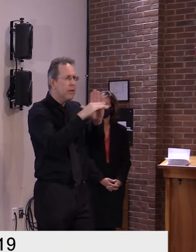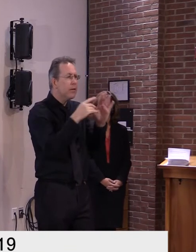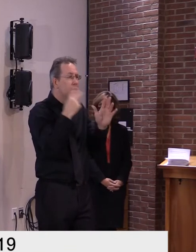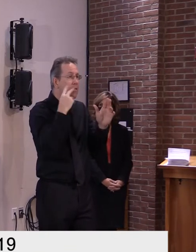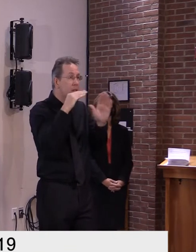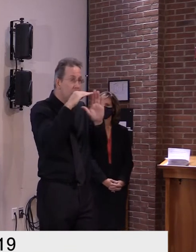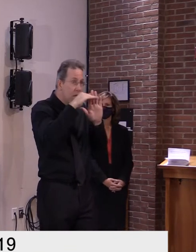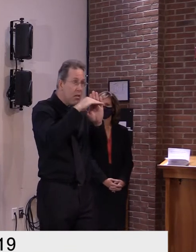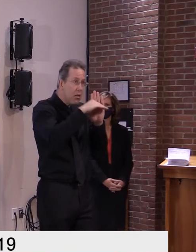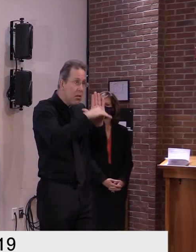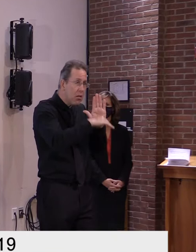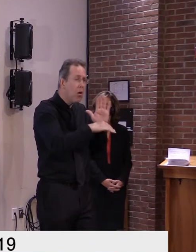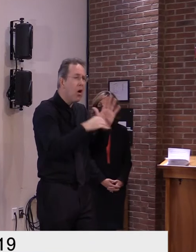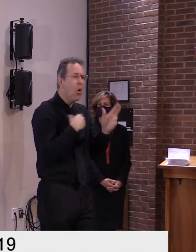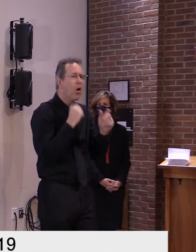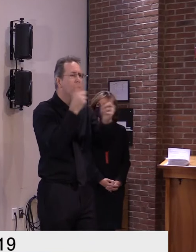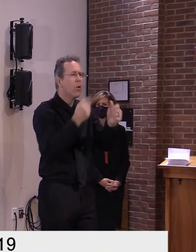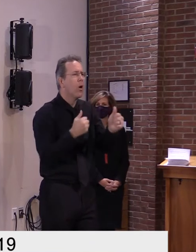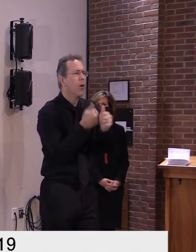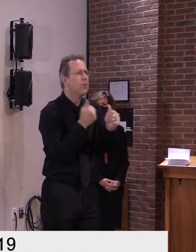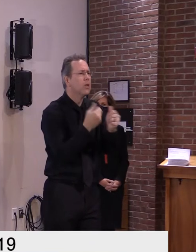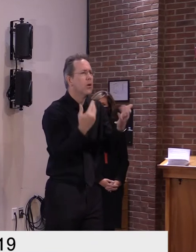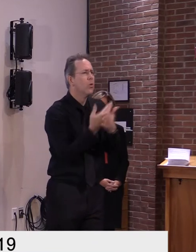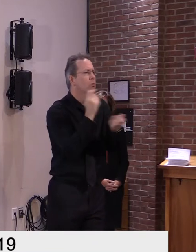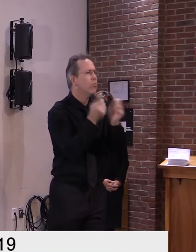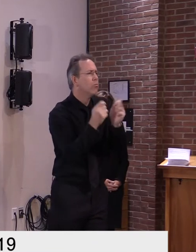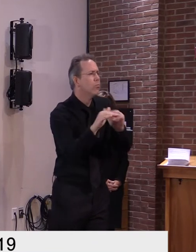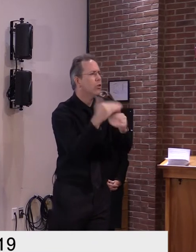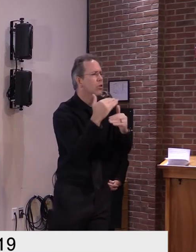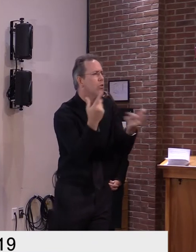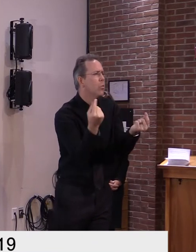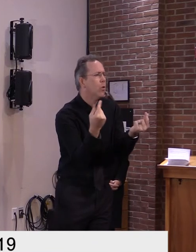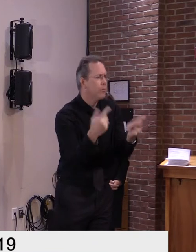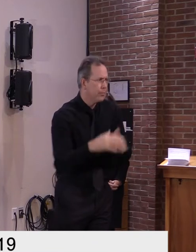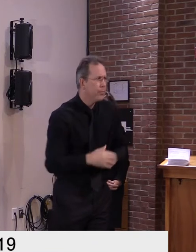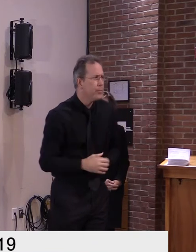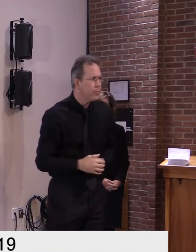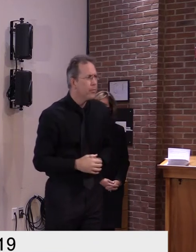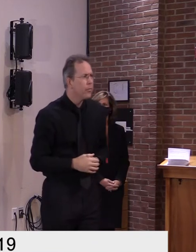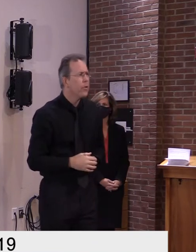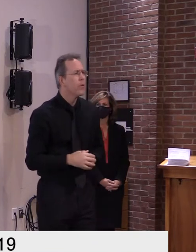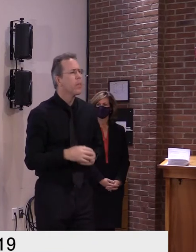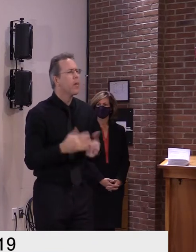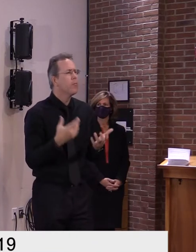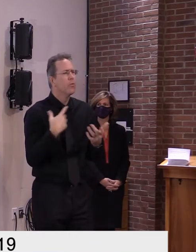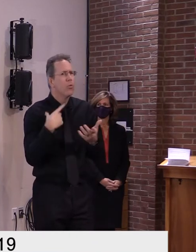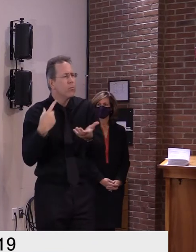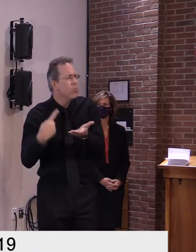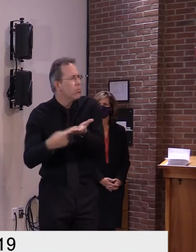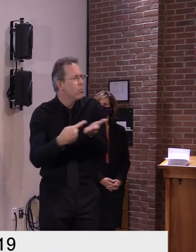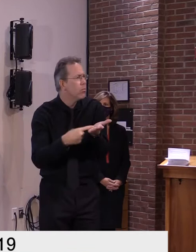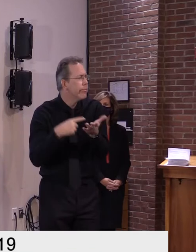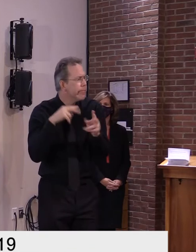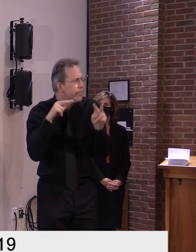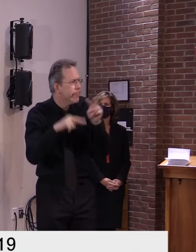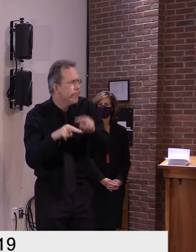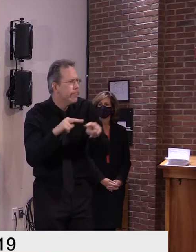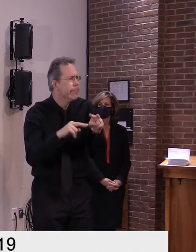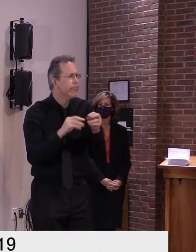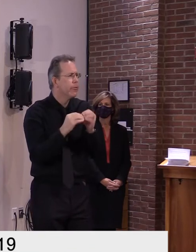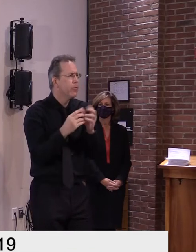Tuesday. But at this point in time, we are advising that regardless, it won't change substantially, but